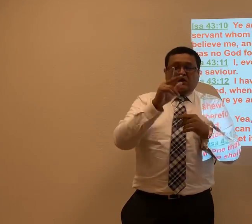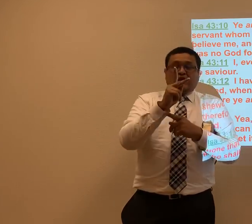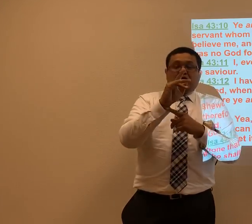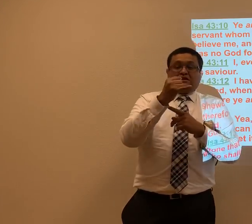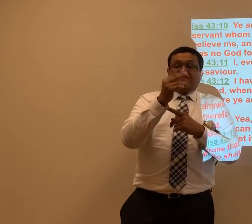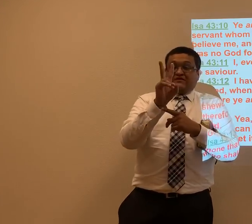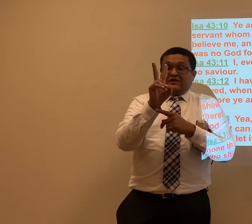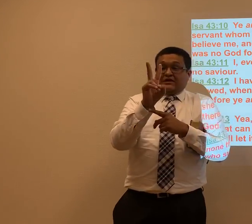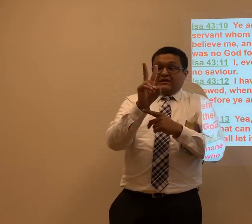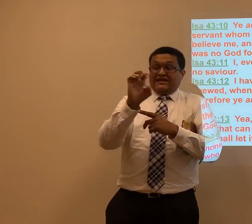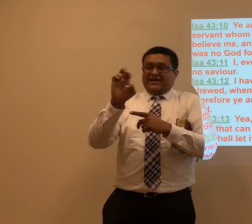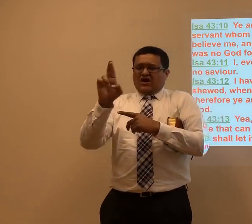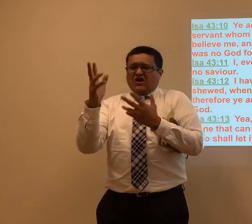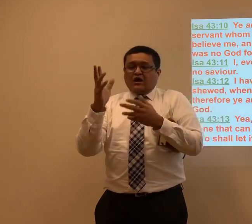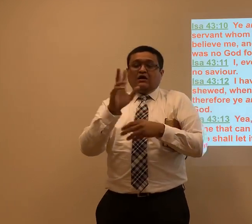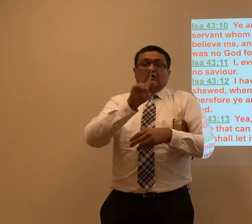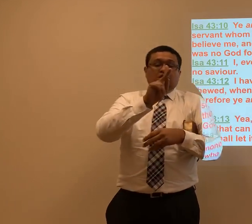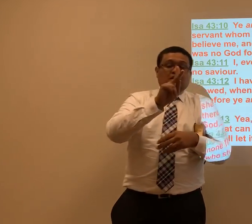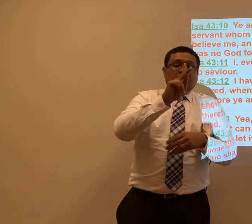And the King James Version Easy Reader,